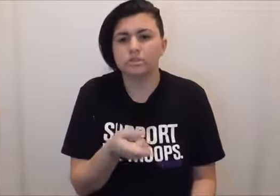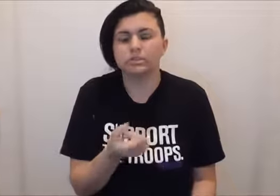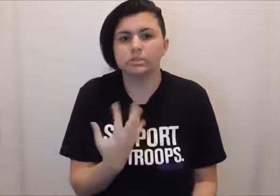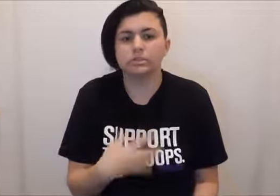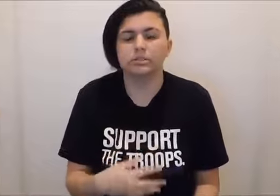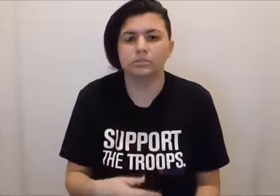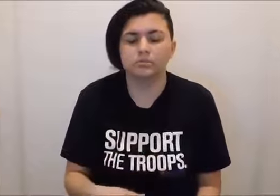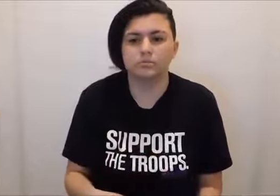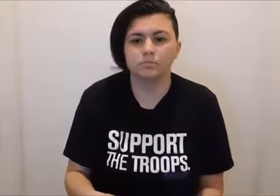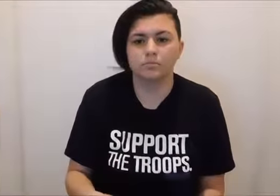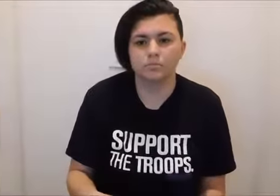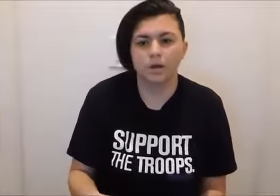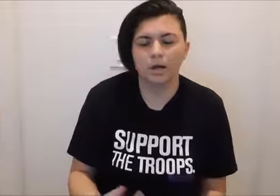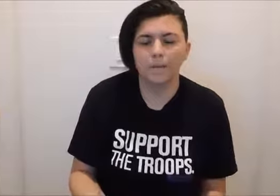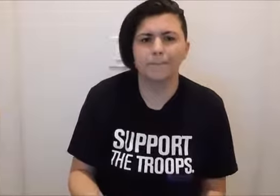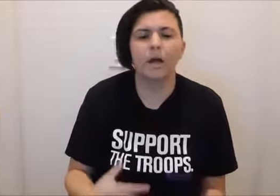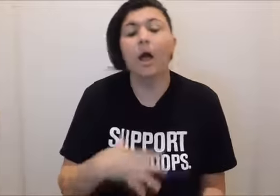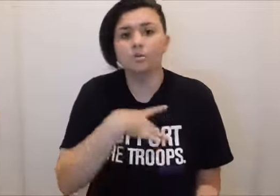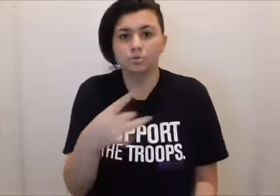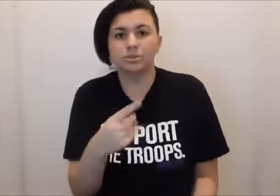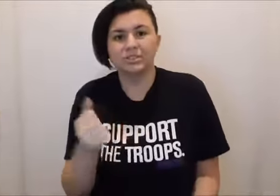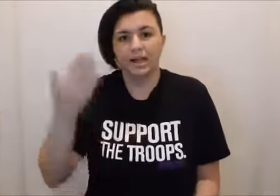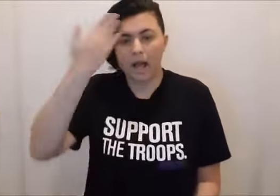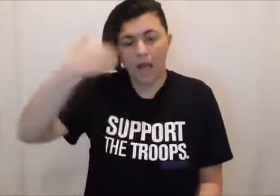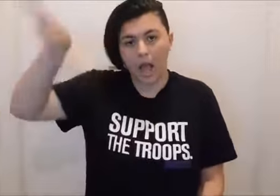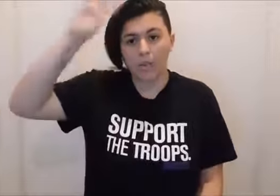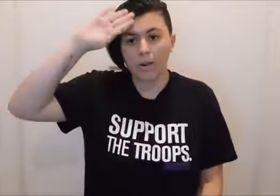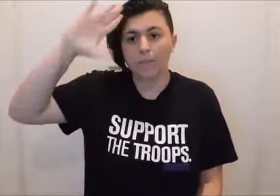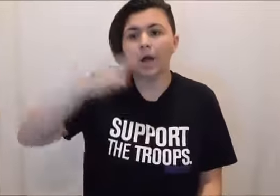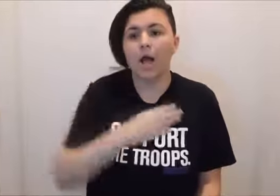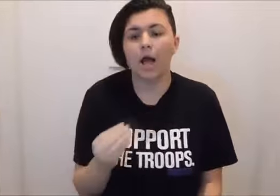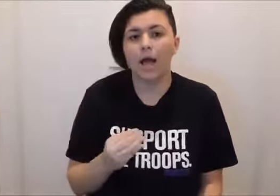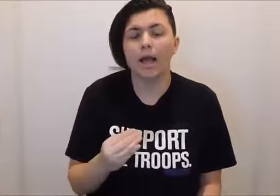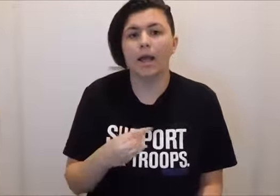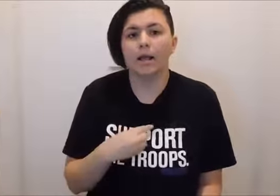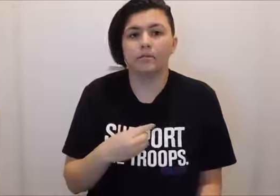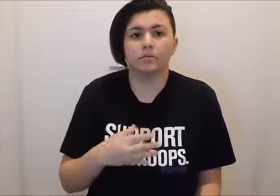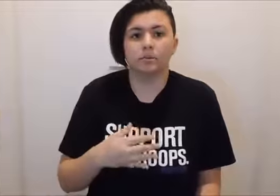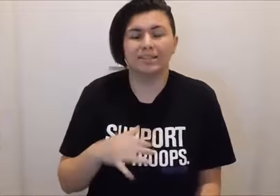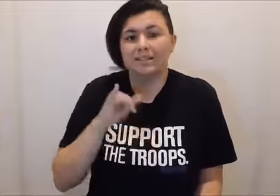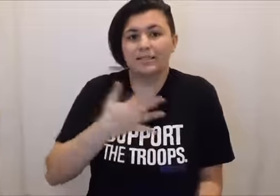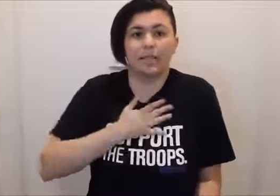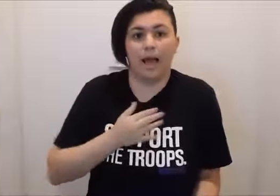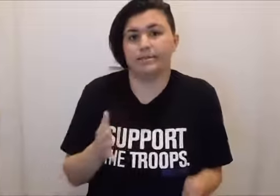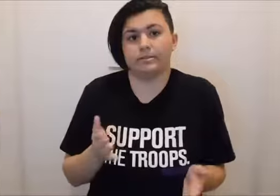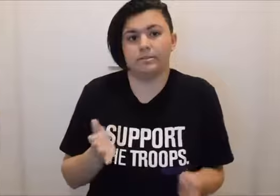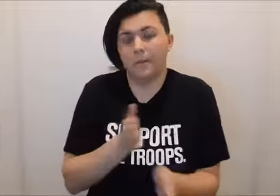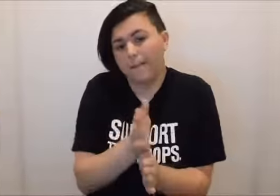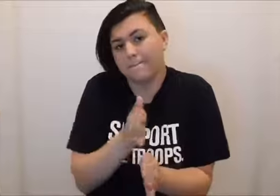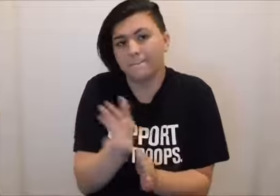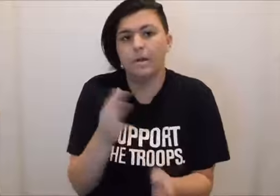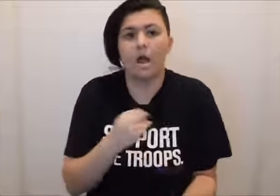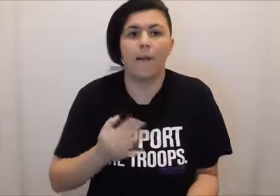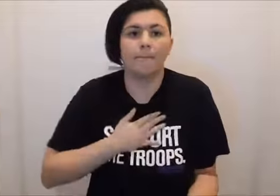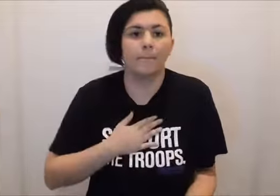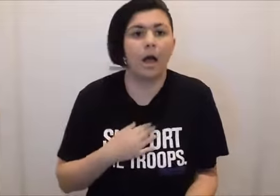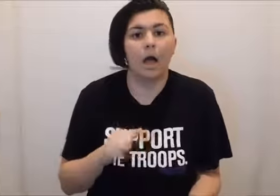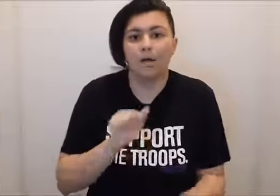I'm really studying a lot of anthropology in my work, and so these pieces have a lot to do with that